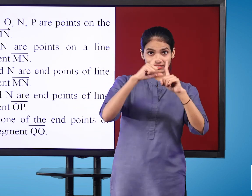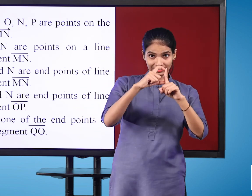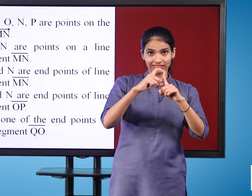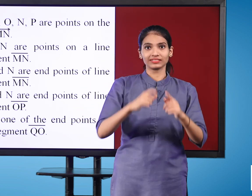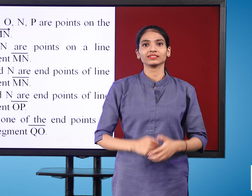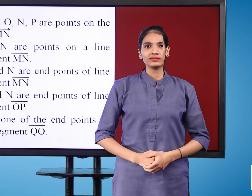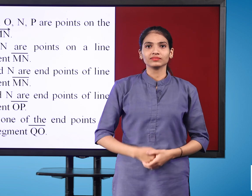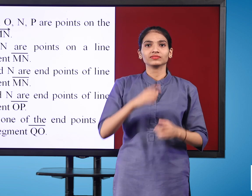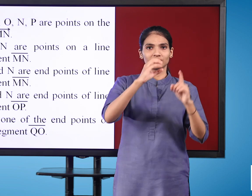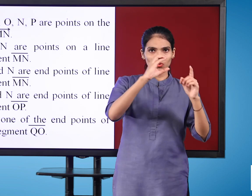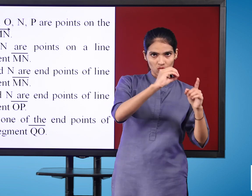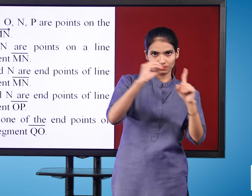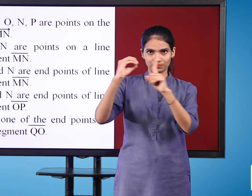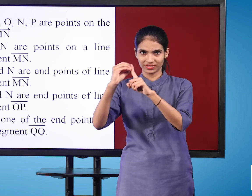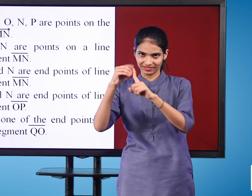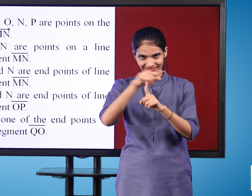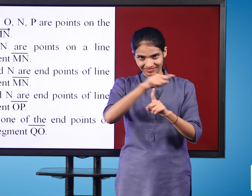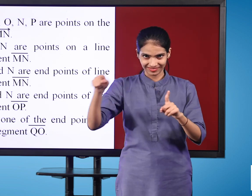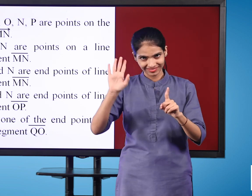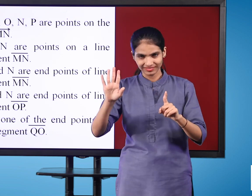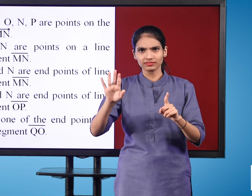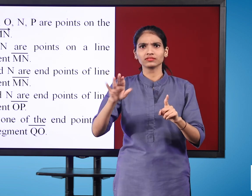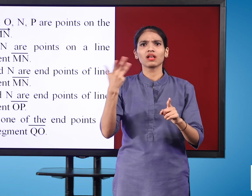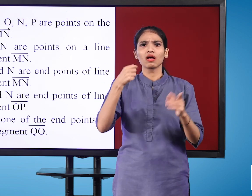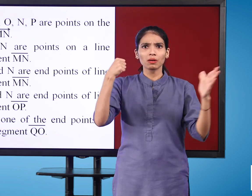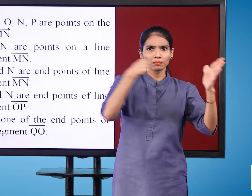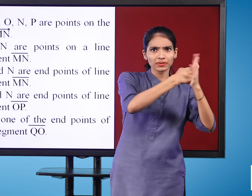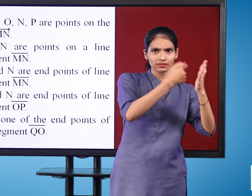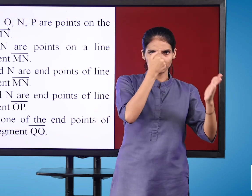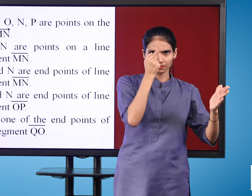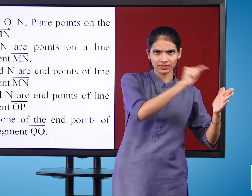D. O and N are endpoints of line segment OP.